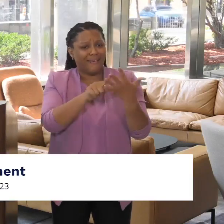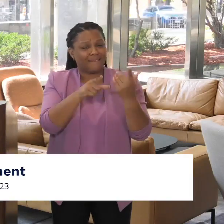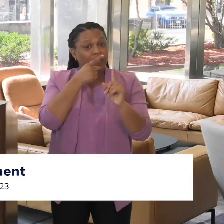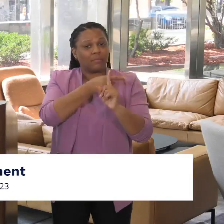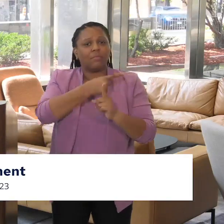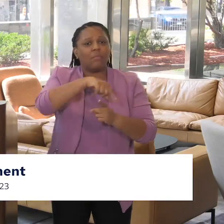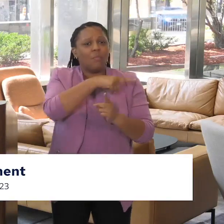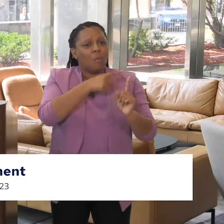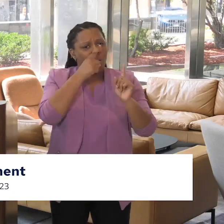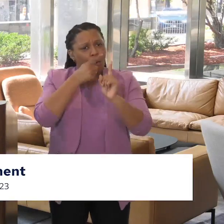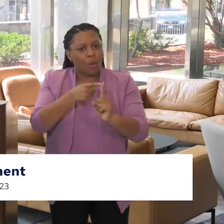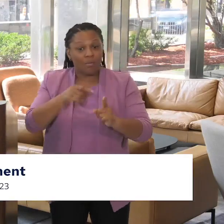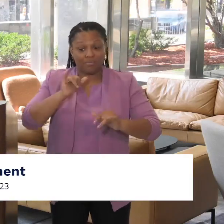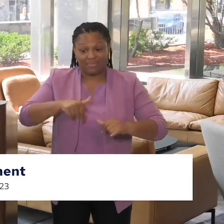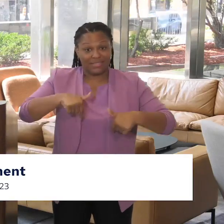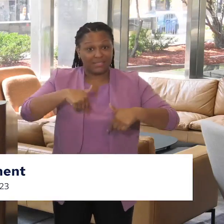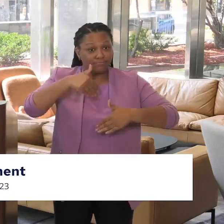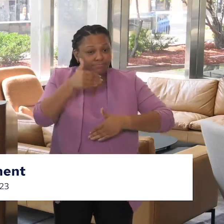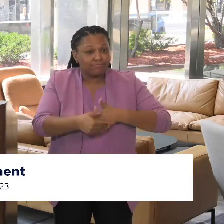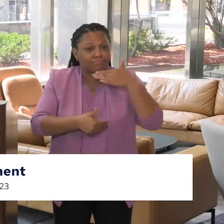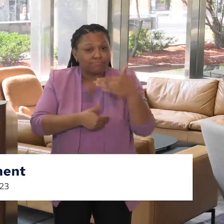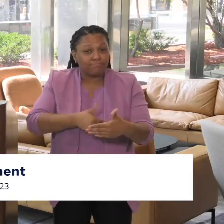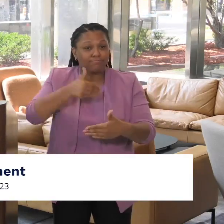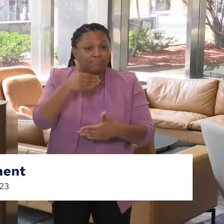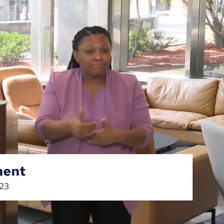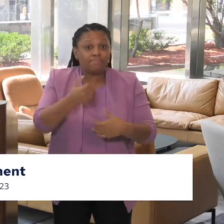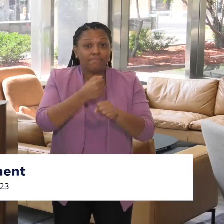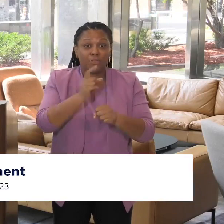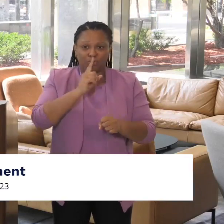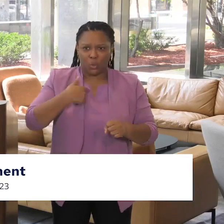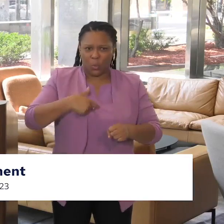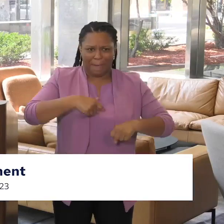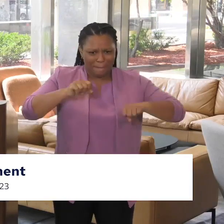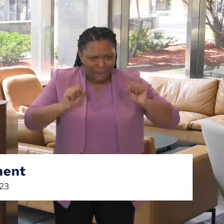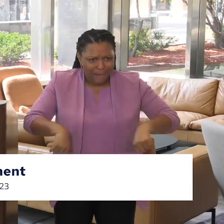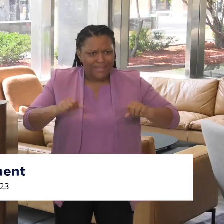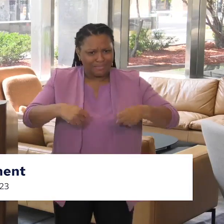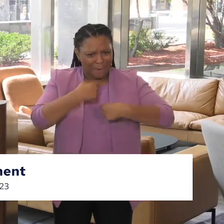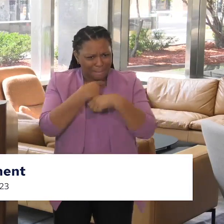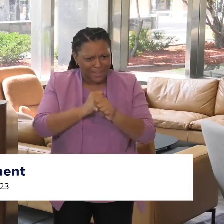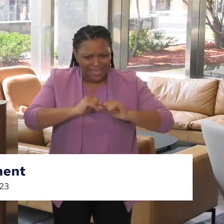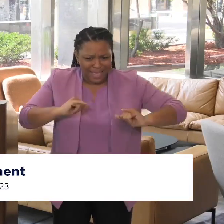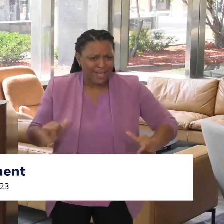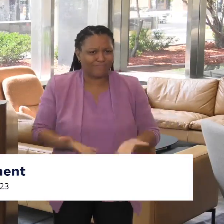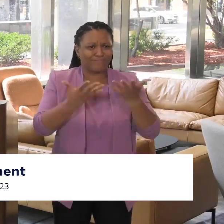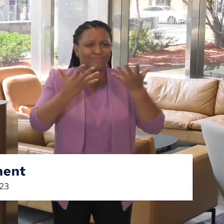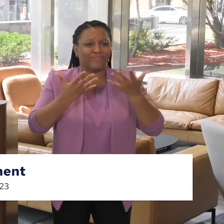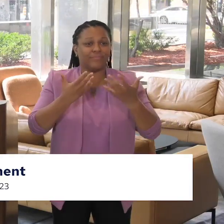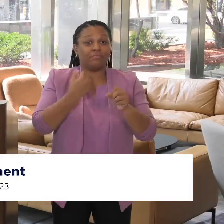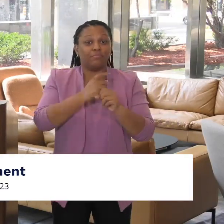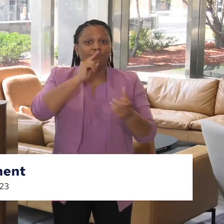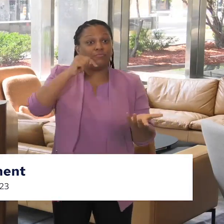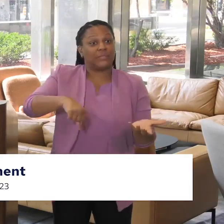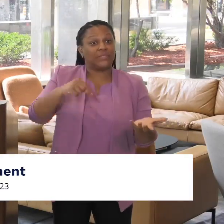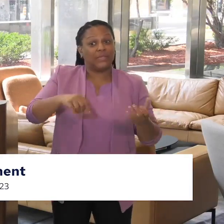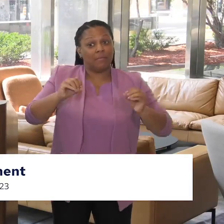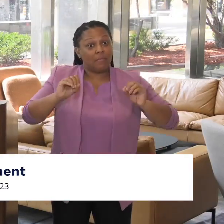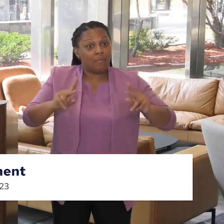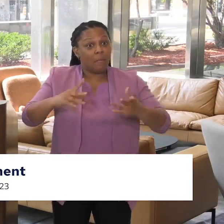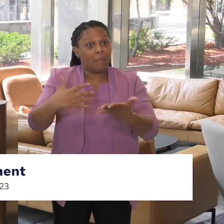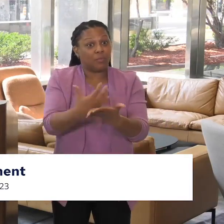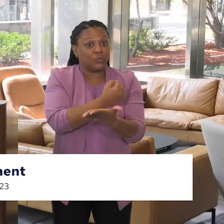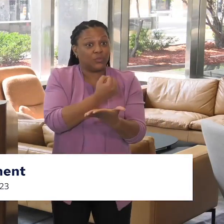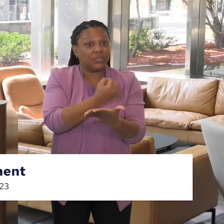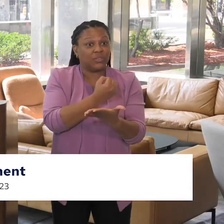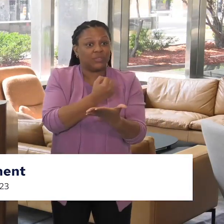sure that we're creating opportunity in our city, and that the opportunity that we're creating in our city is just